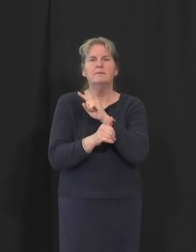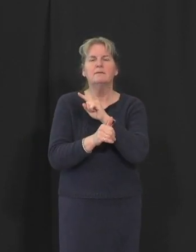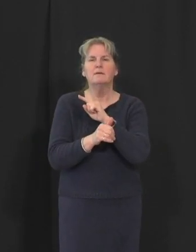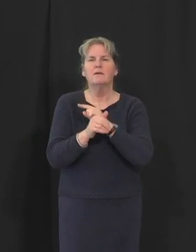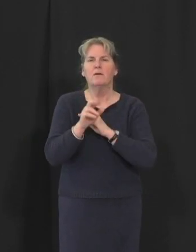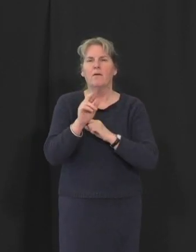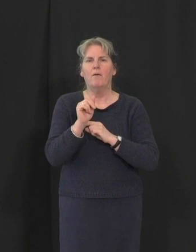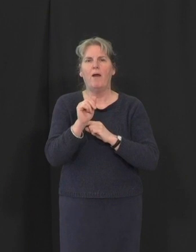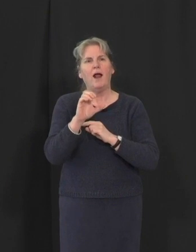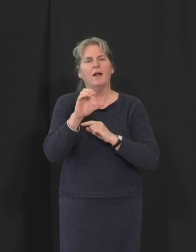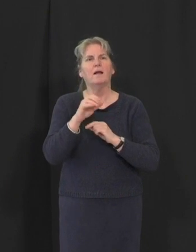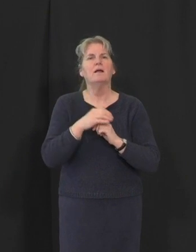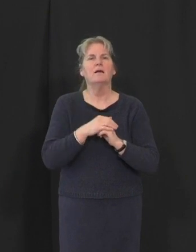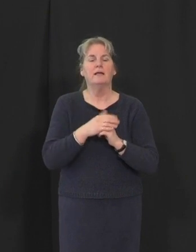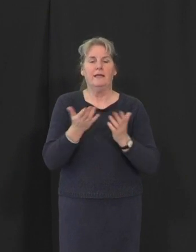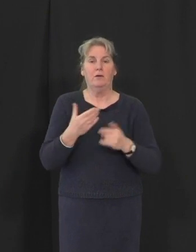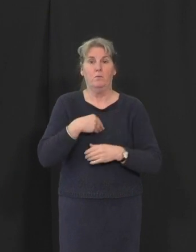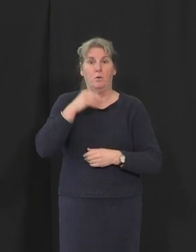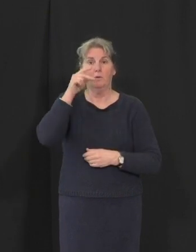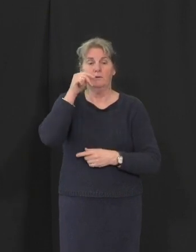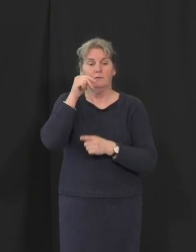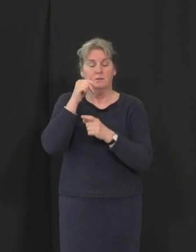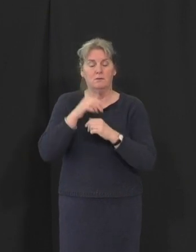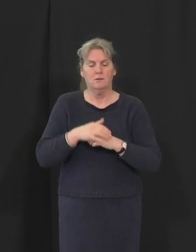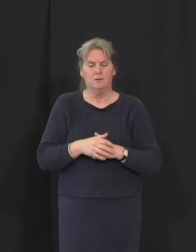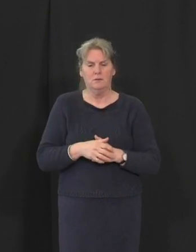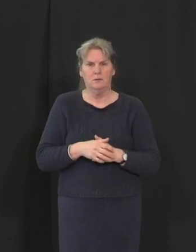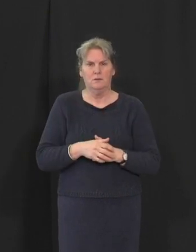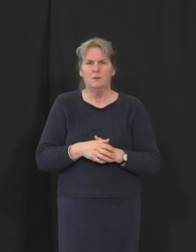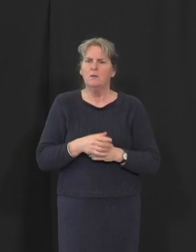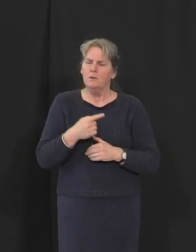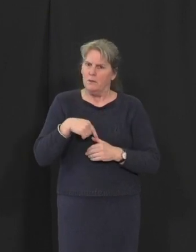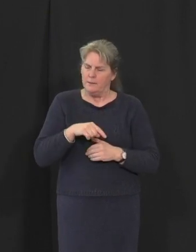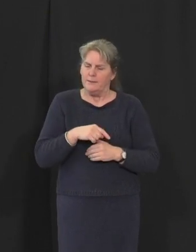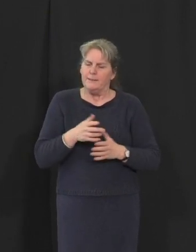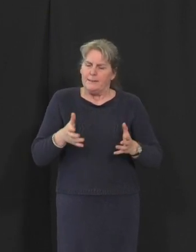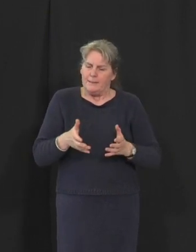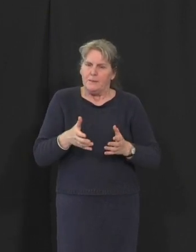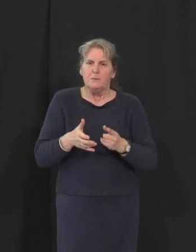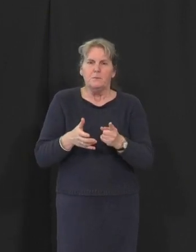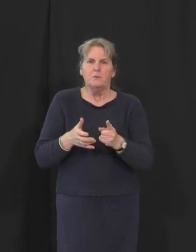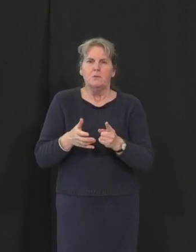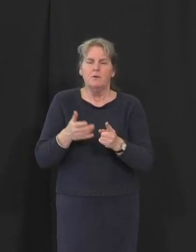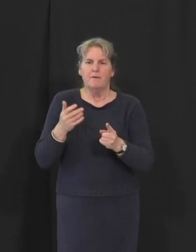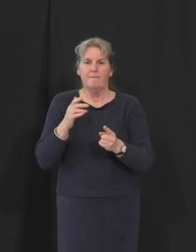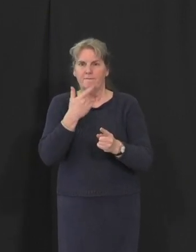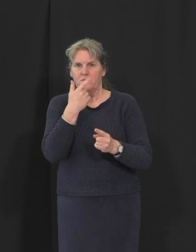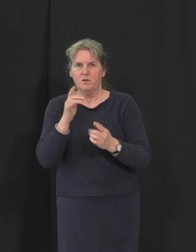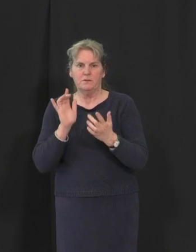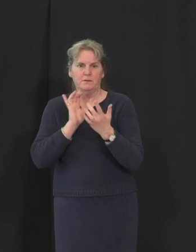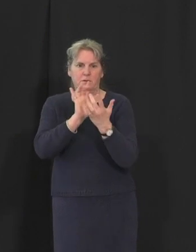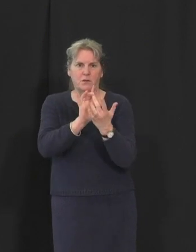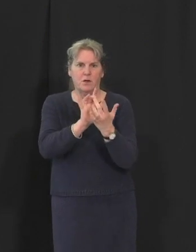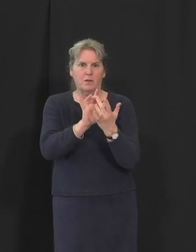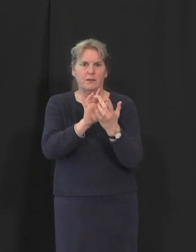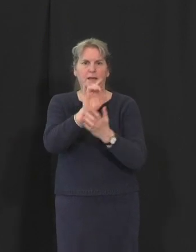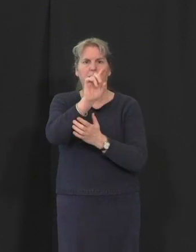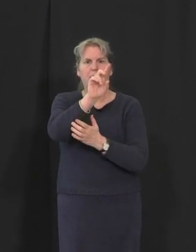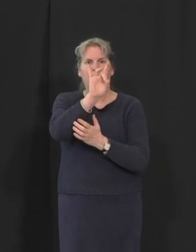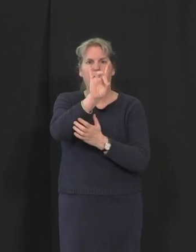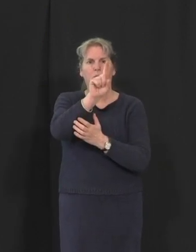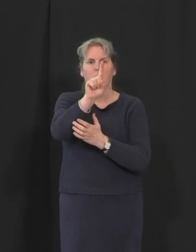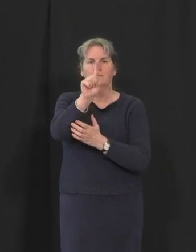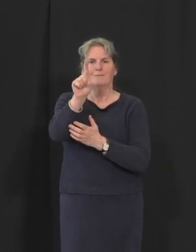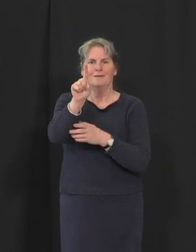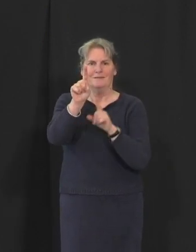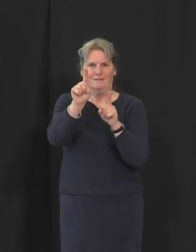the RAC, which is in Whitehorse. And what we encourage is a phone call first using the 811. And in fact,